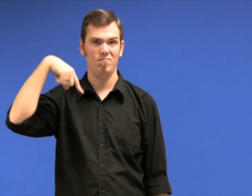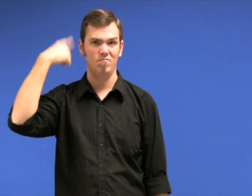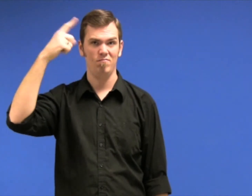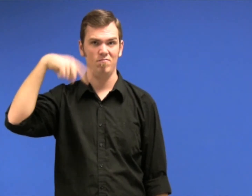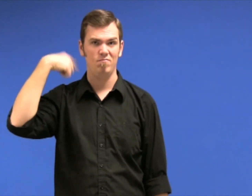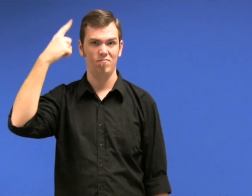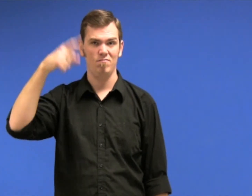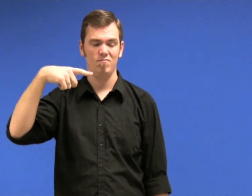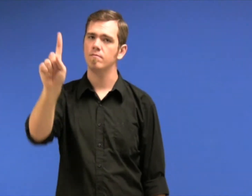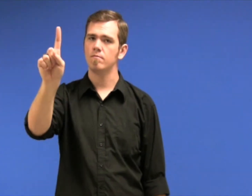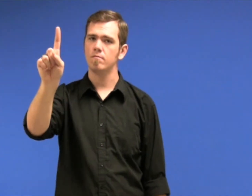crazy. Crazy.